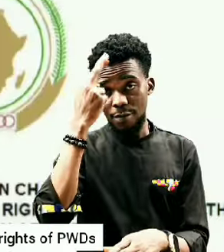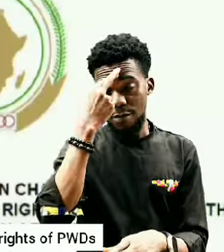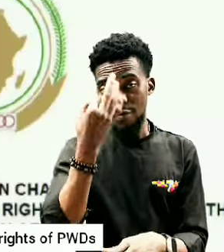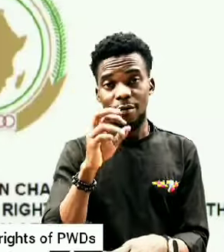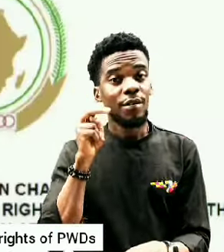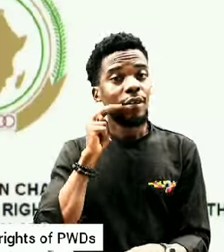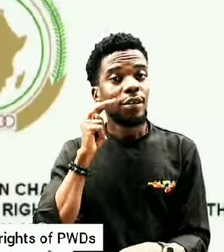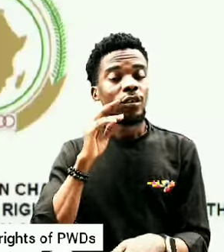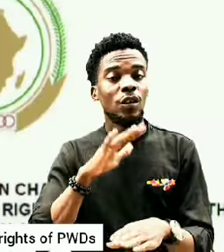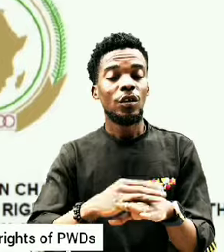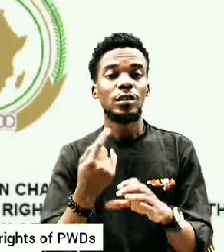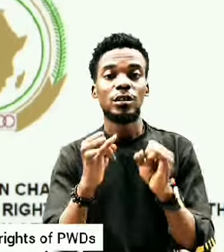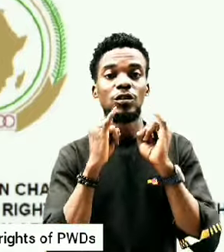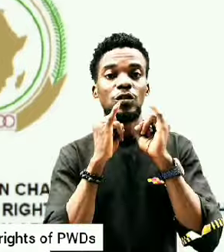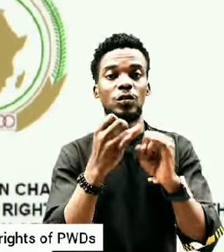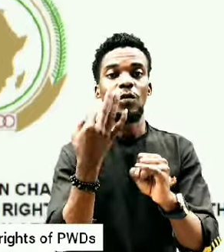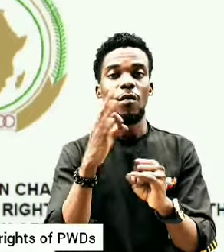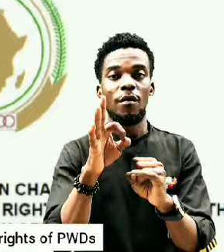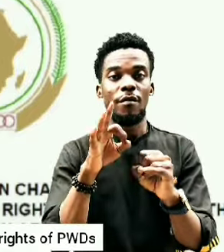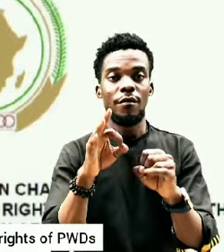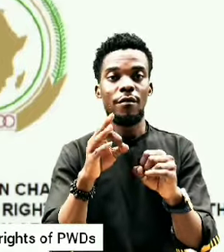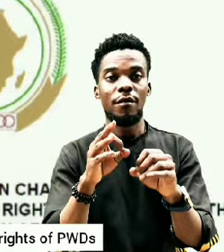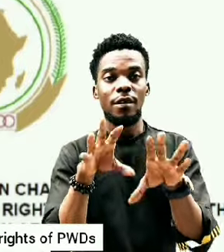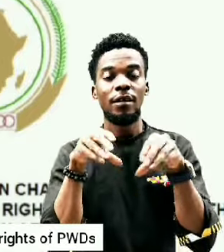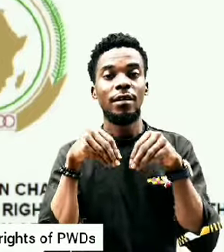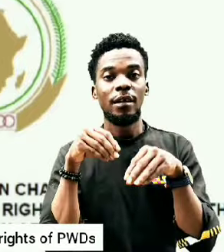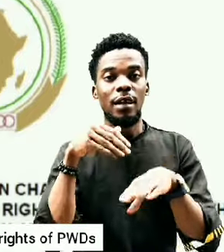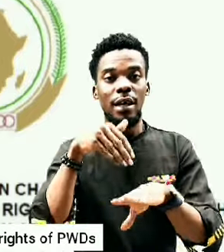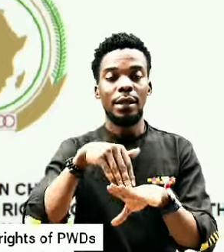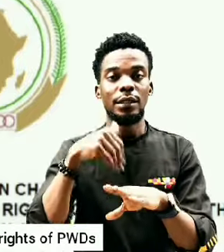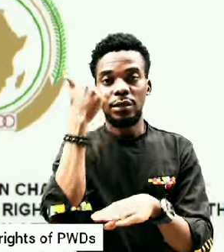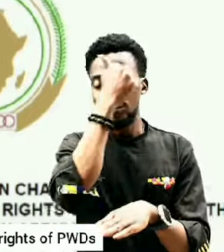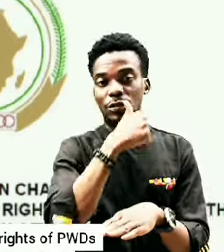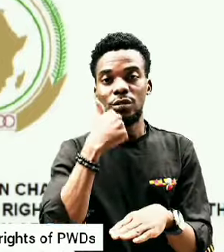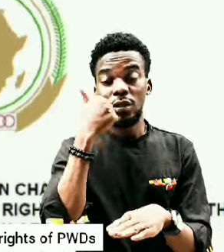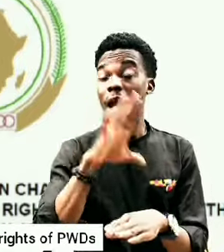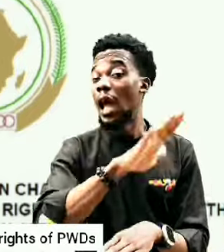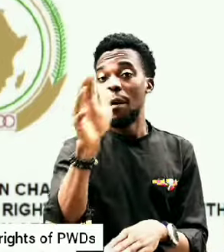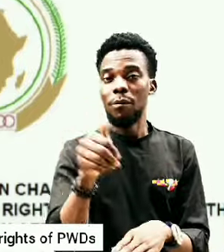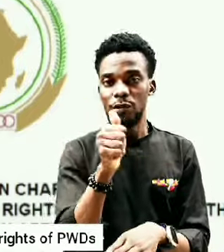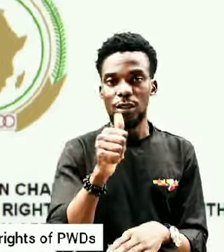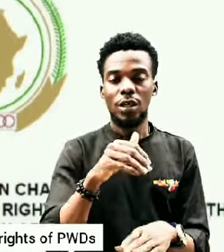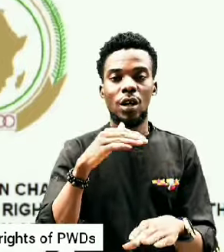of Ratification at Abuja on the 19th of October